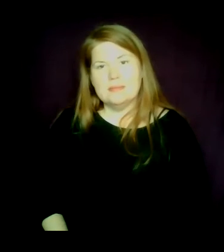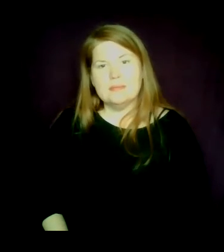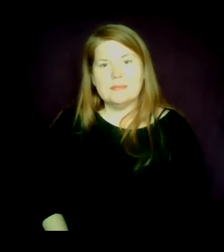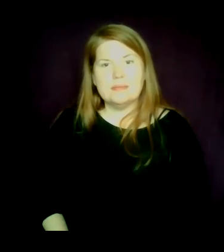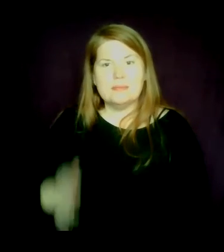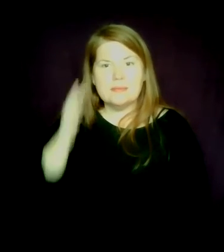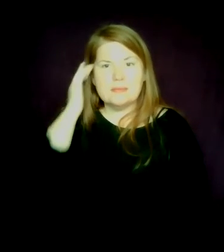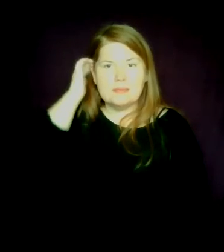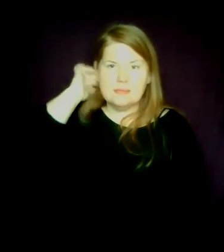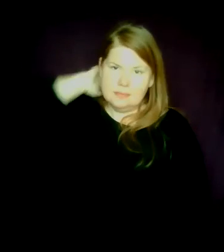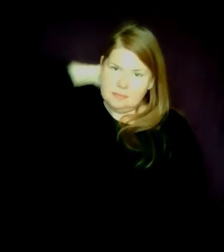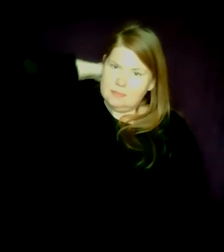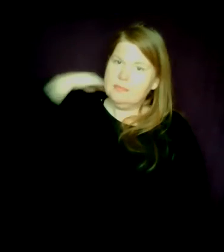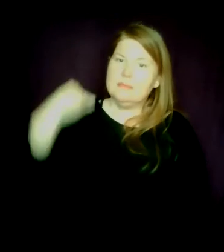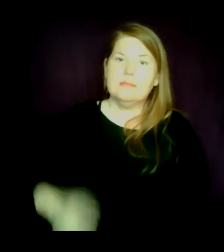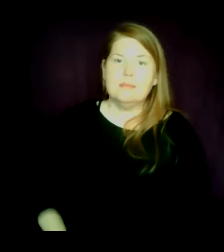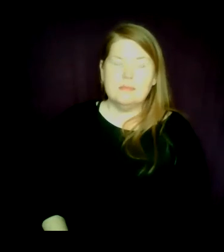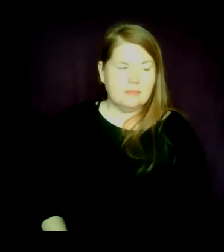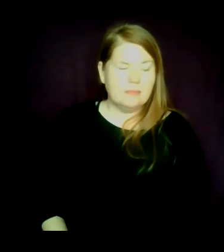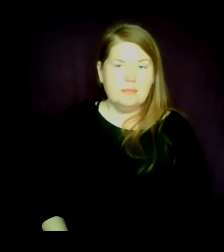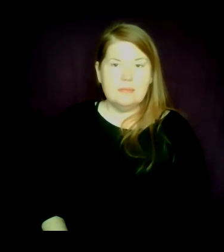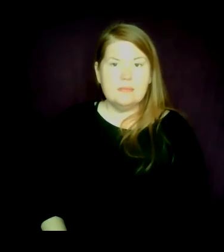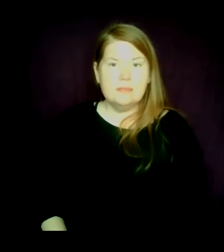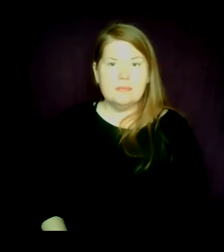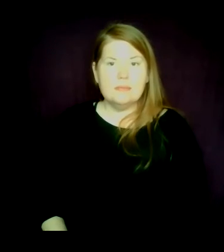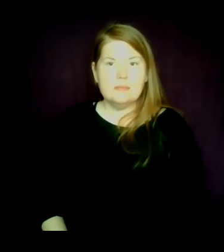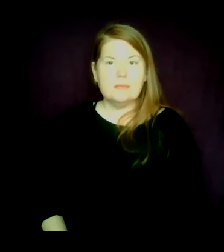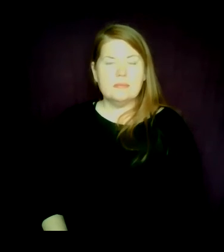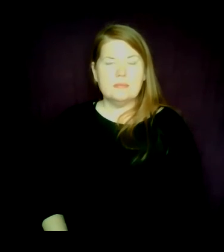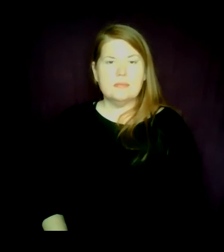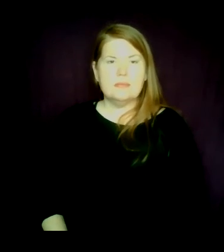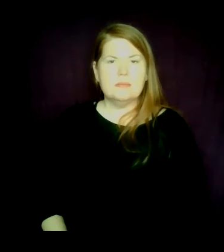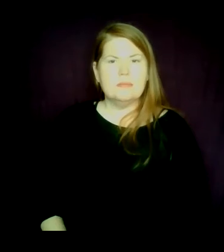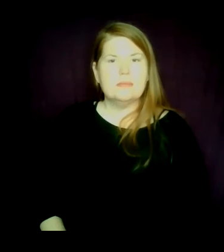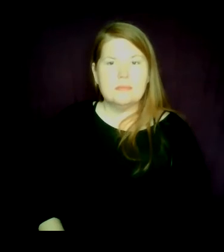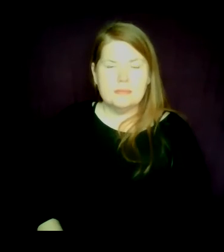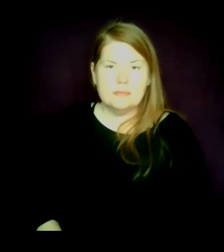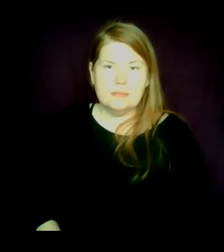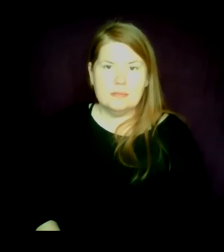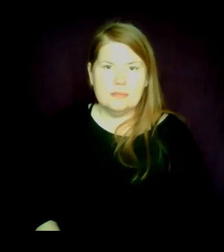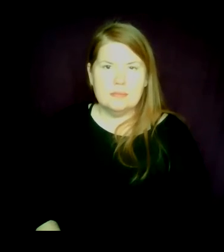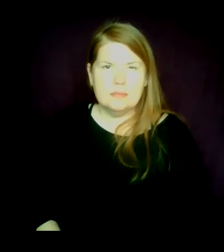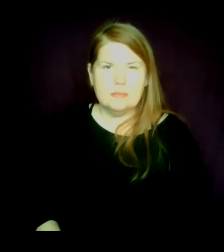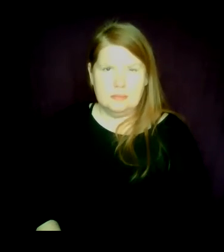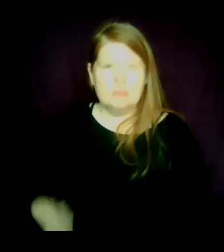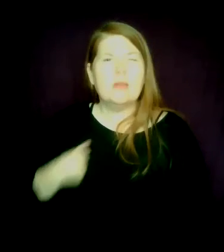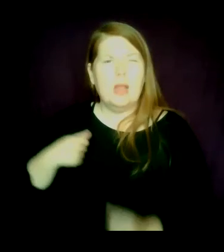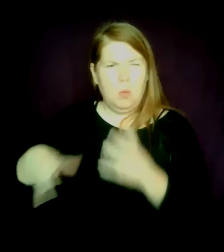Okay, so here's Shauna. And I think I'm going to draw a brush in her hand.